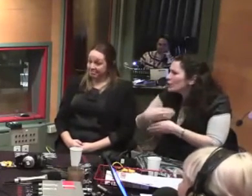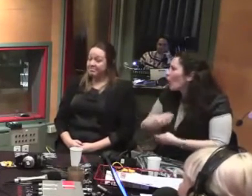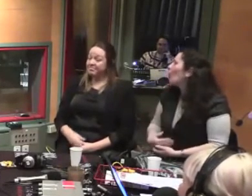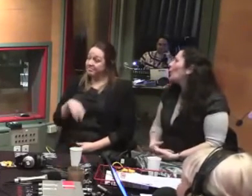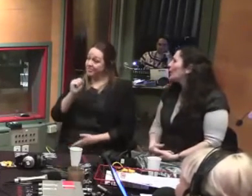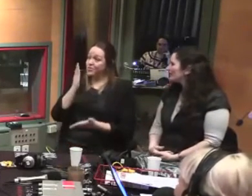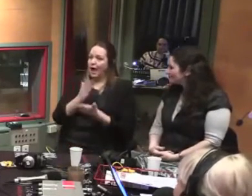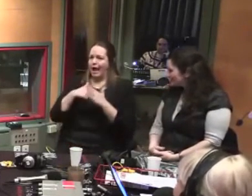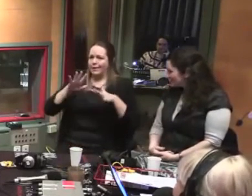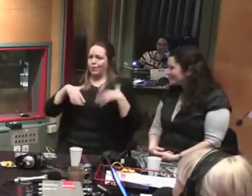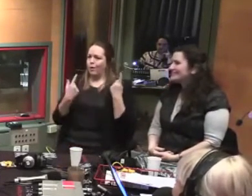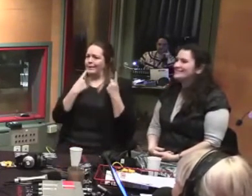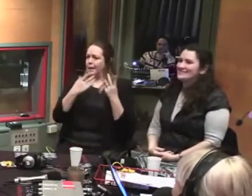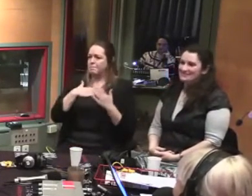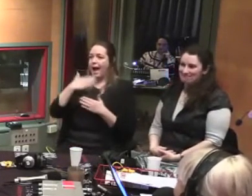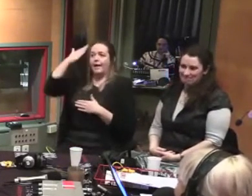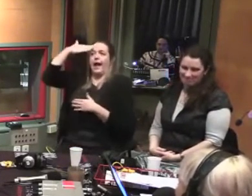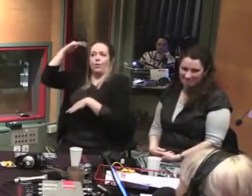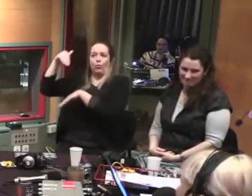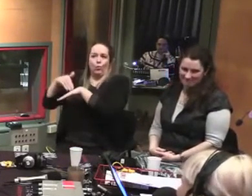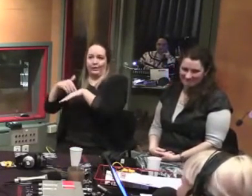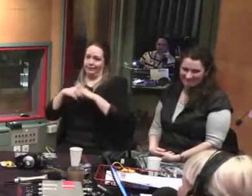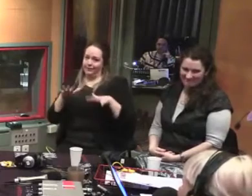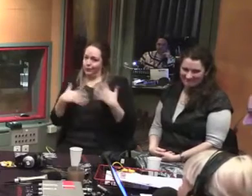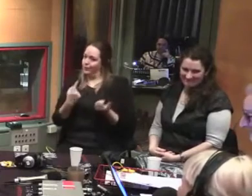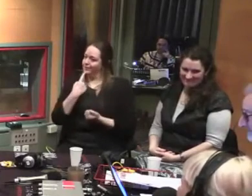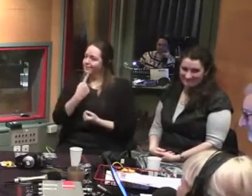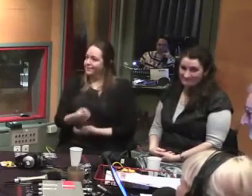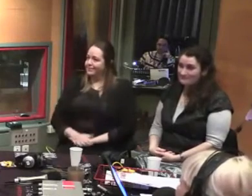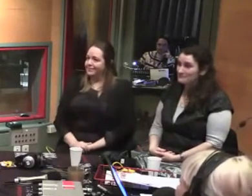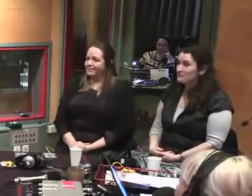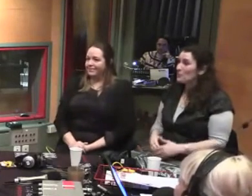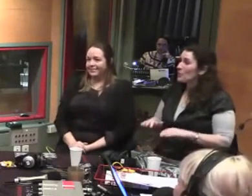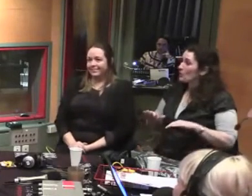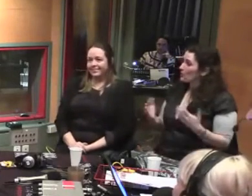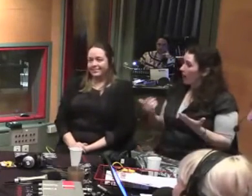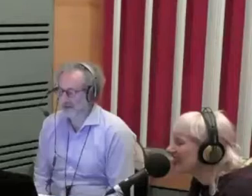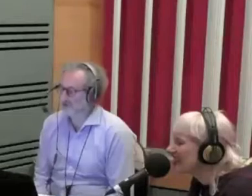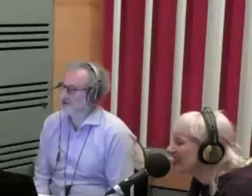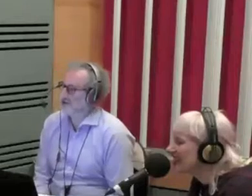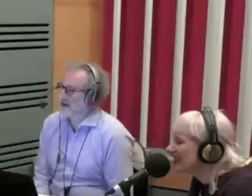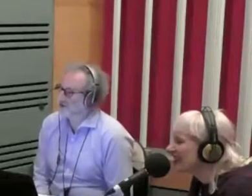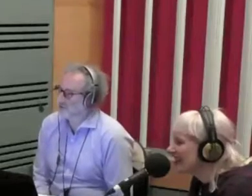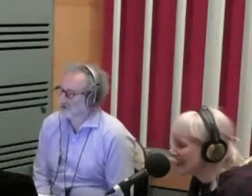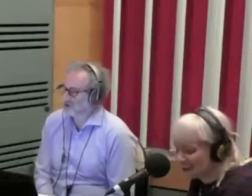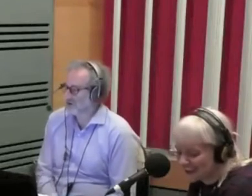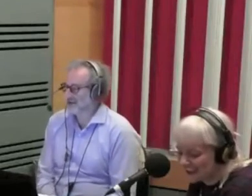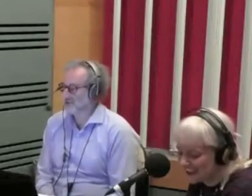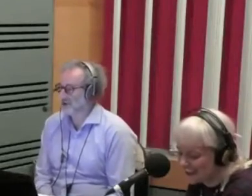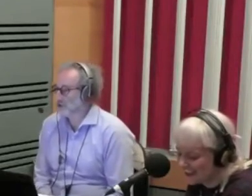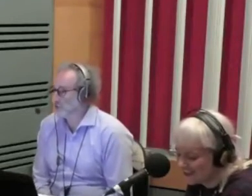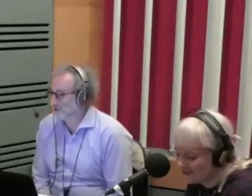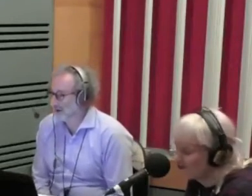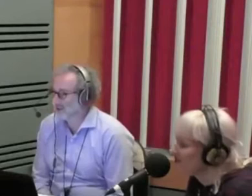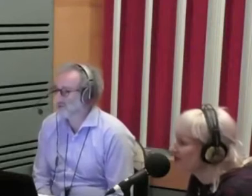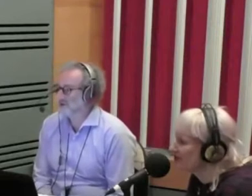I'm not sure that I want to fess up to some of the adult naughty things that I've done, John. Well, in fact, the book is very personal. You tell us about the rocky start to what has turned out to be